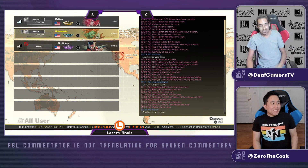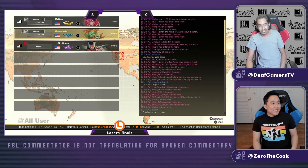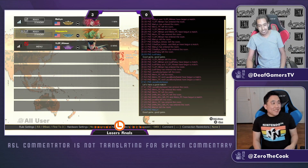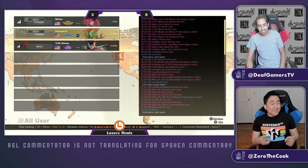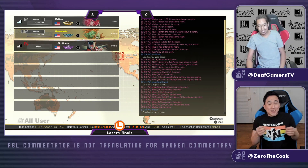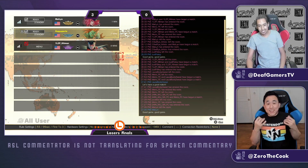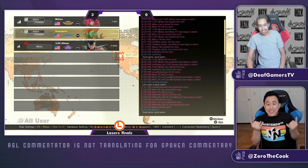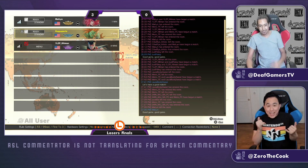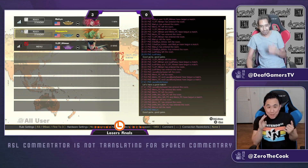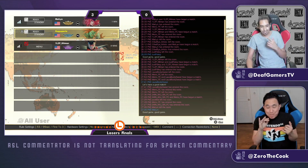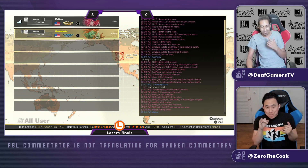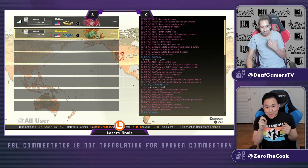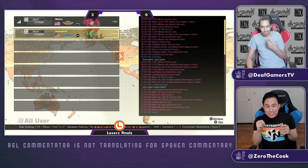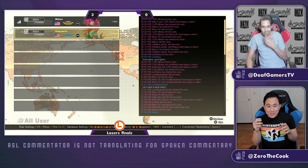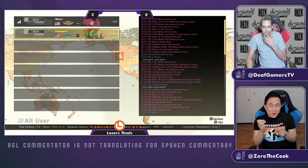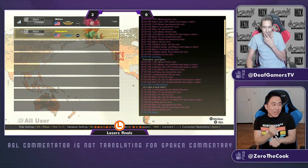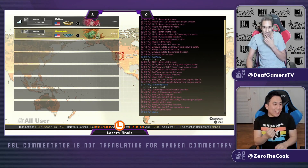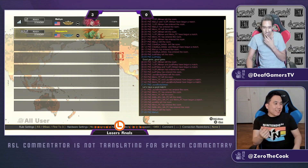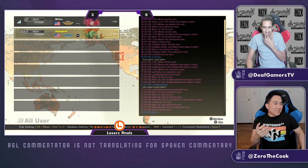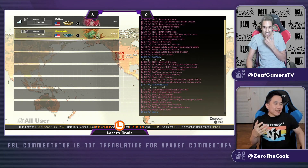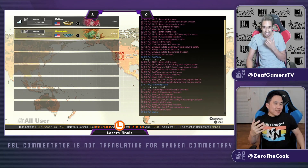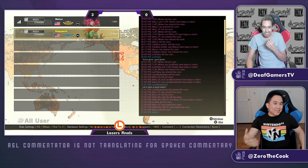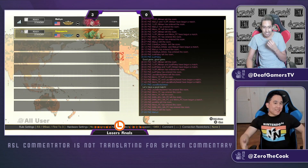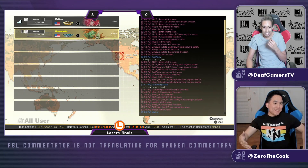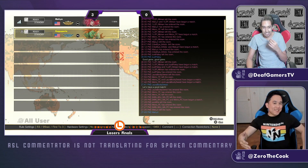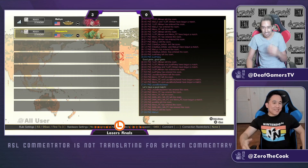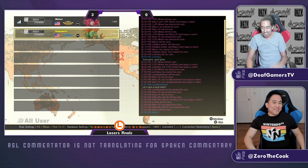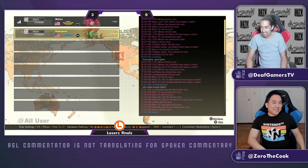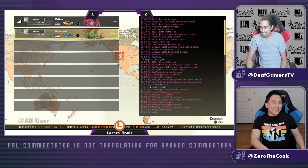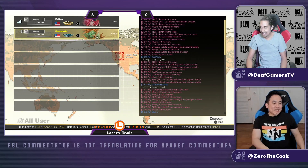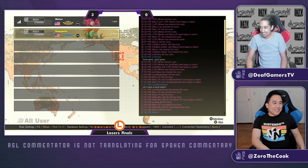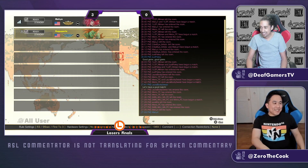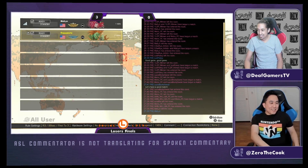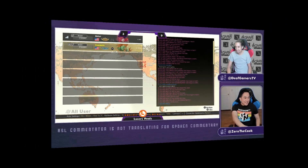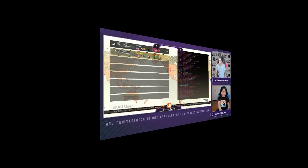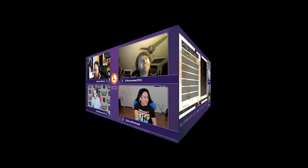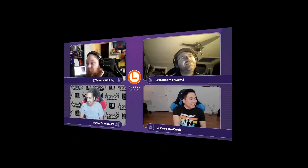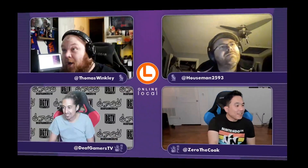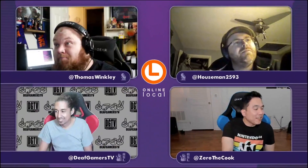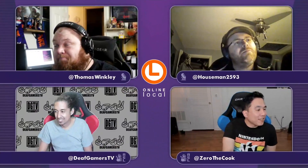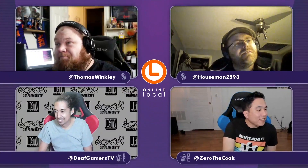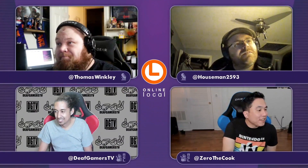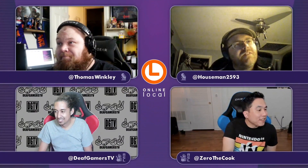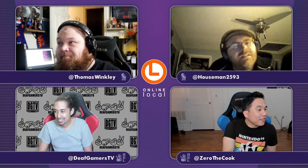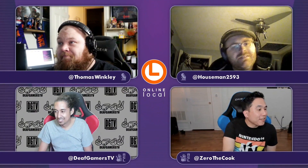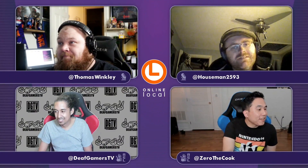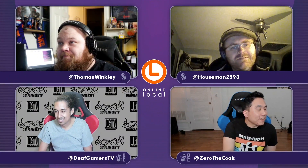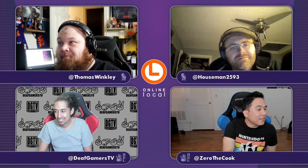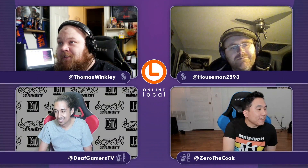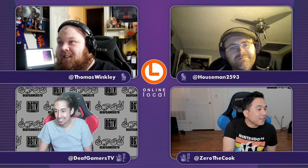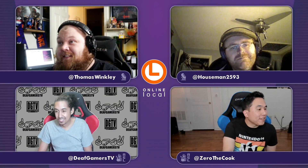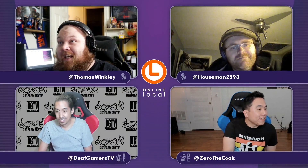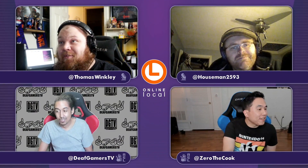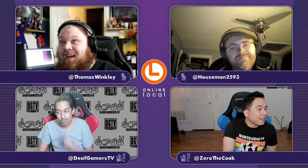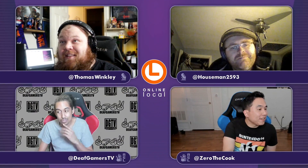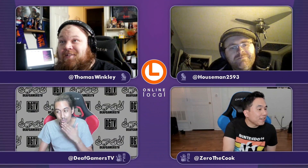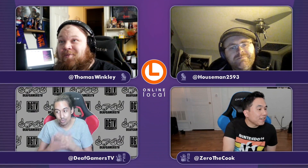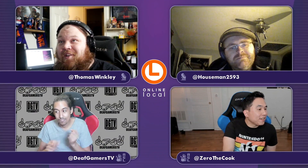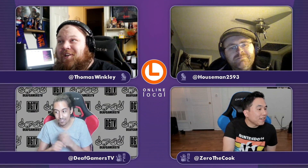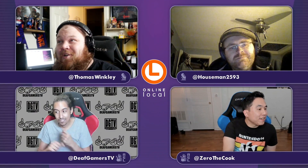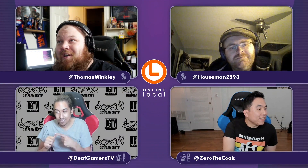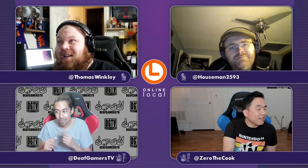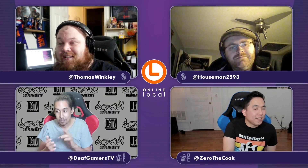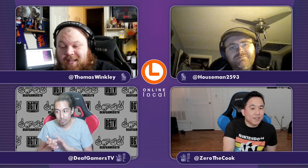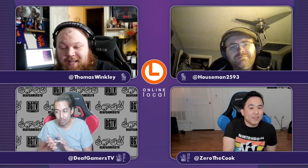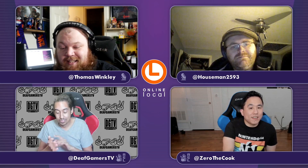Always a fun night when our grand finals is a run back Right from winners finals. Yeah, right these